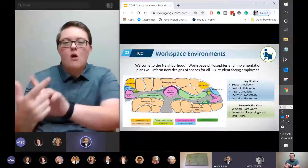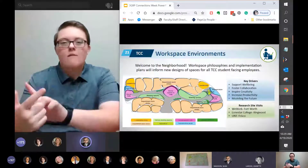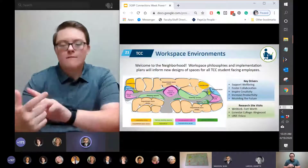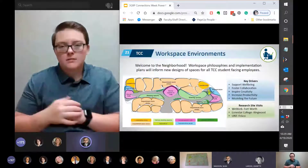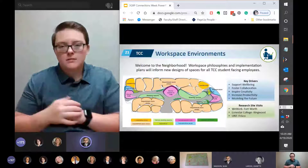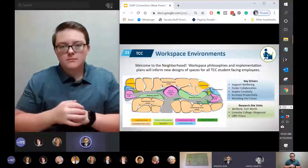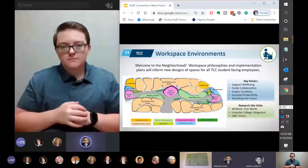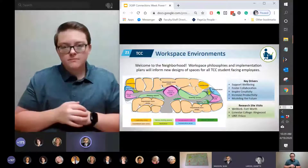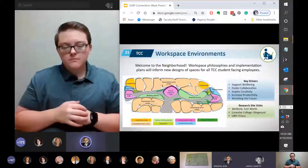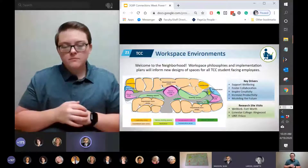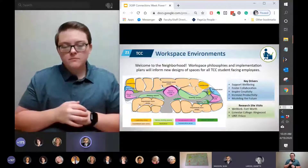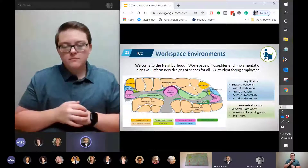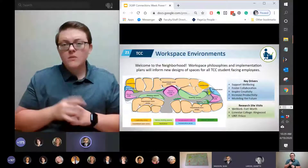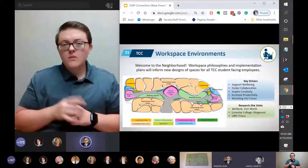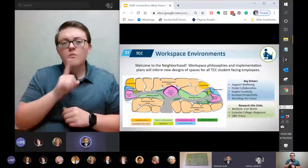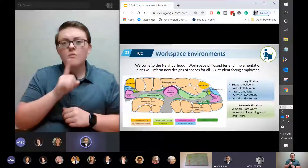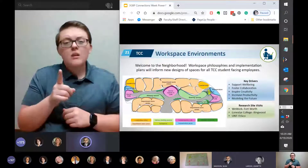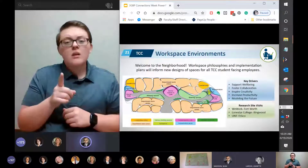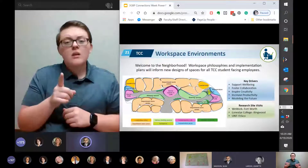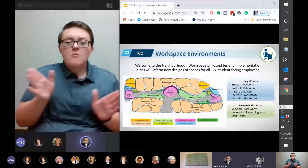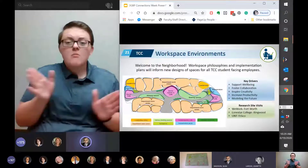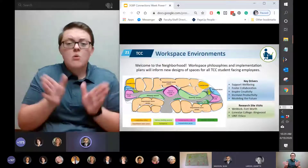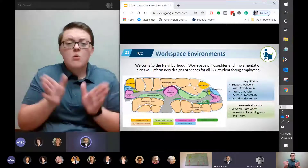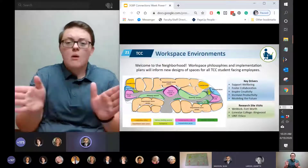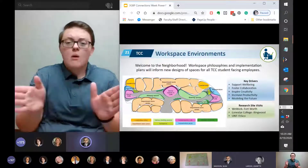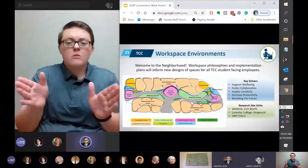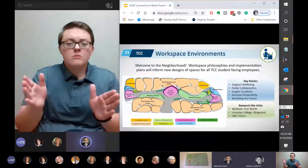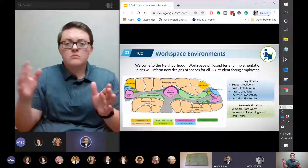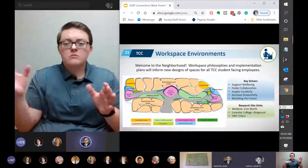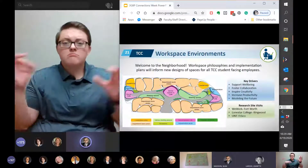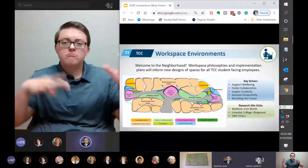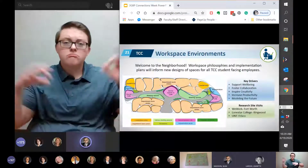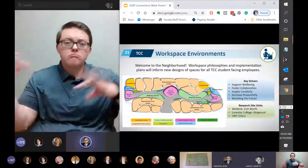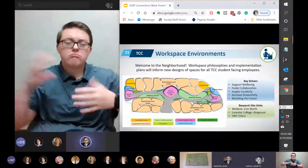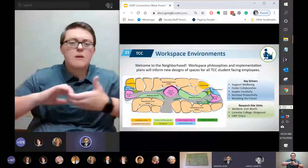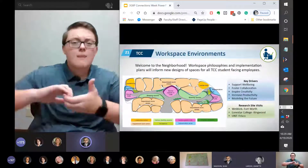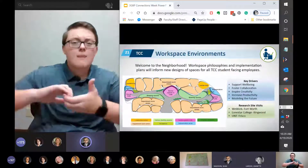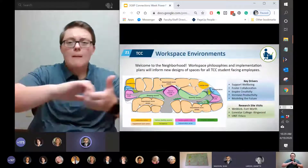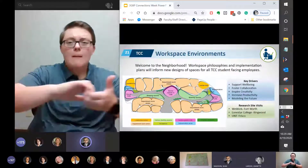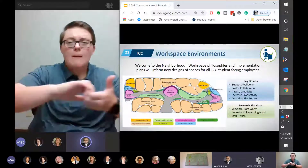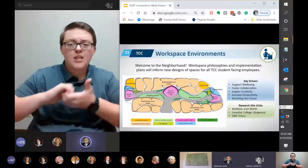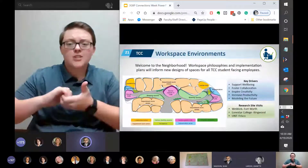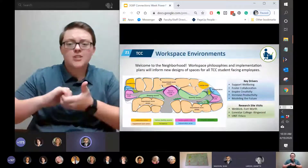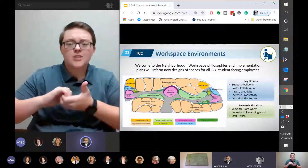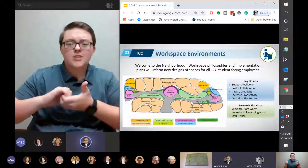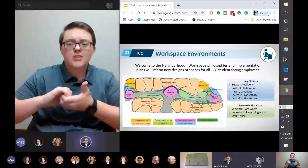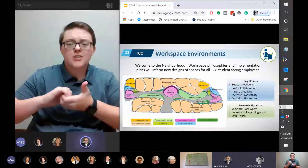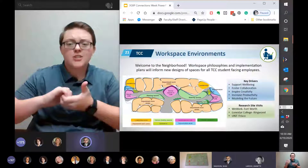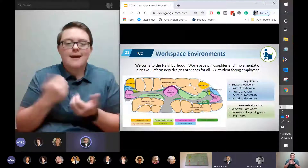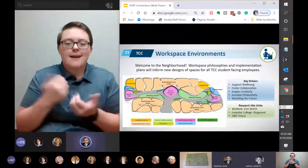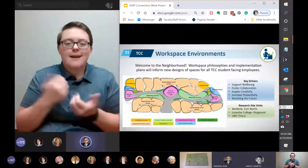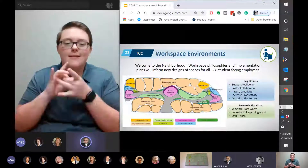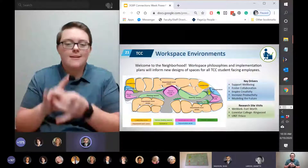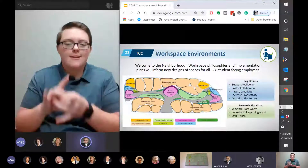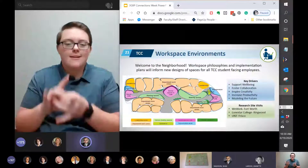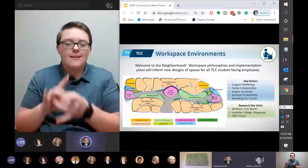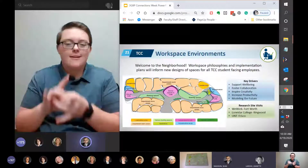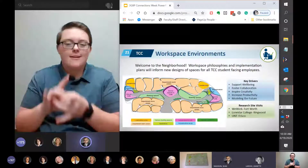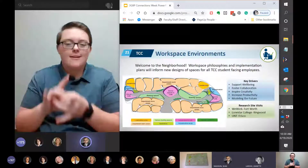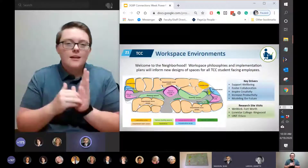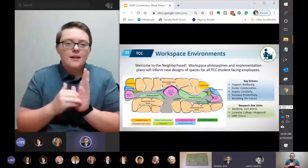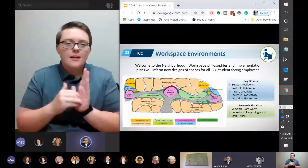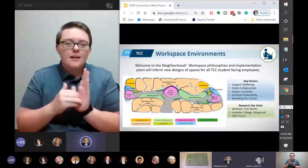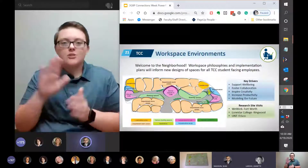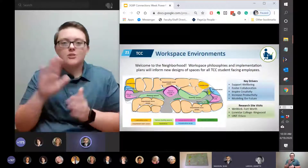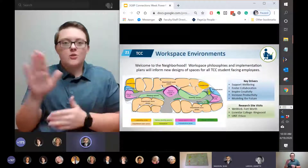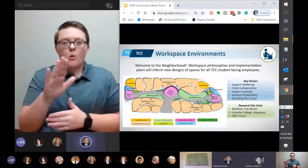promote collaboration and all those things as it relates to what you see there with respect to, for example, well-being.